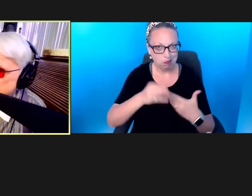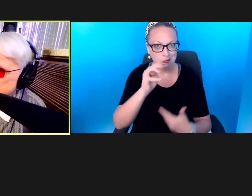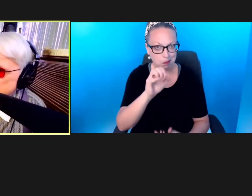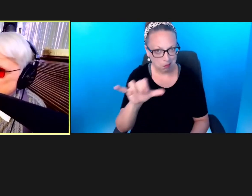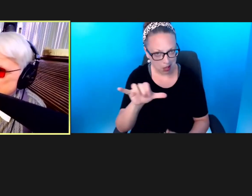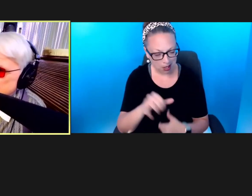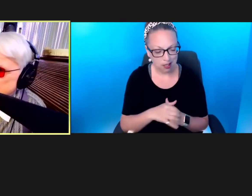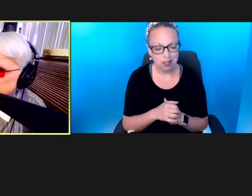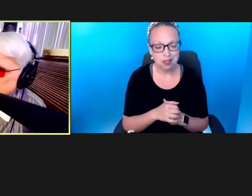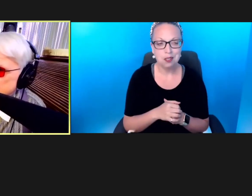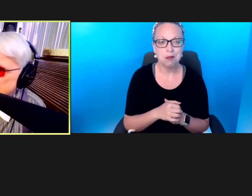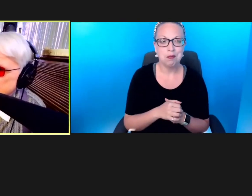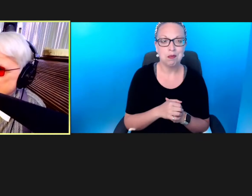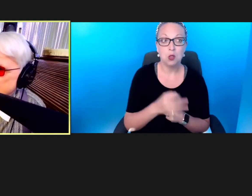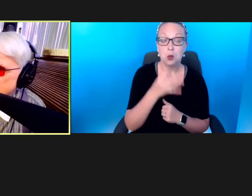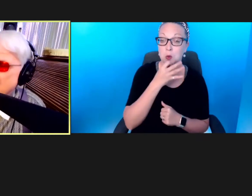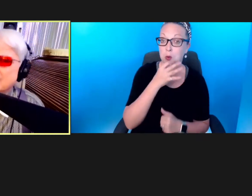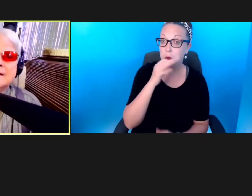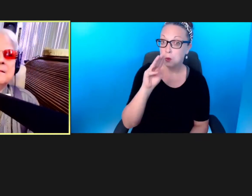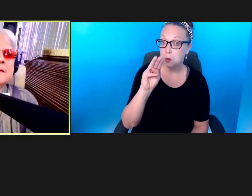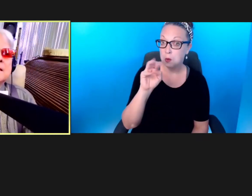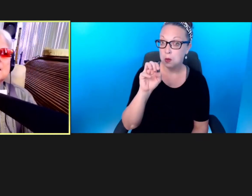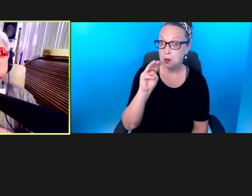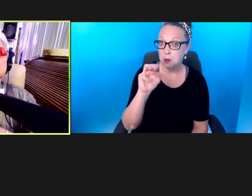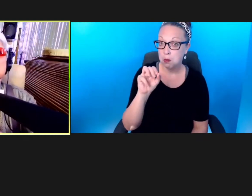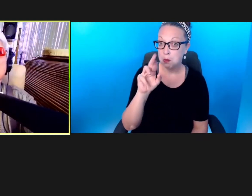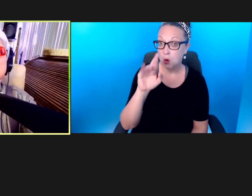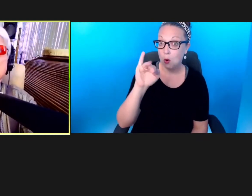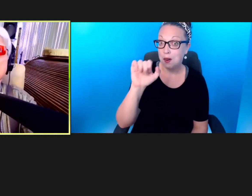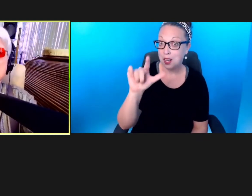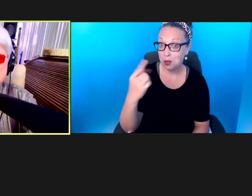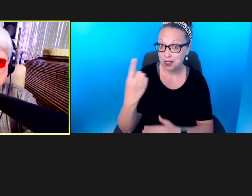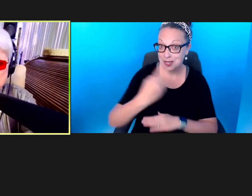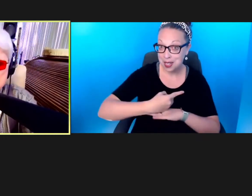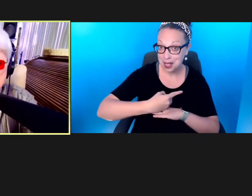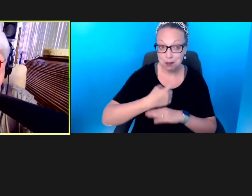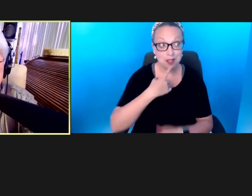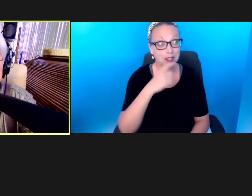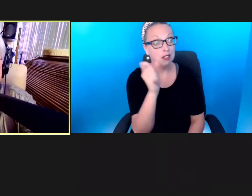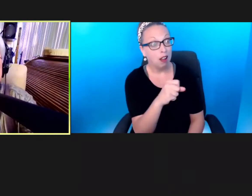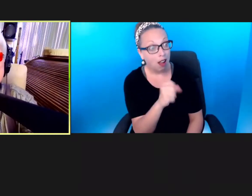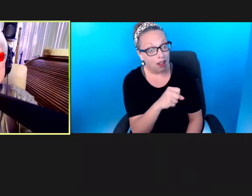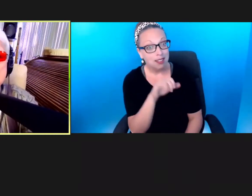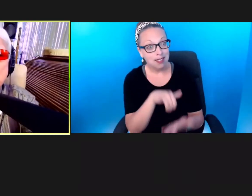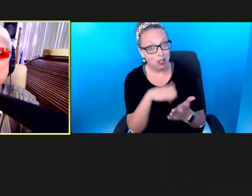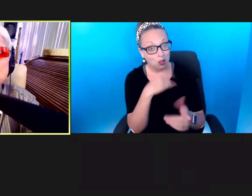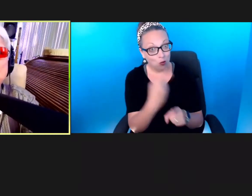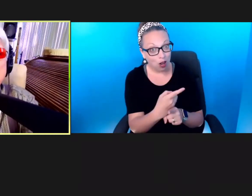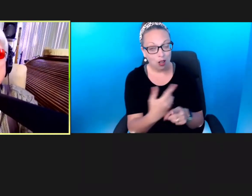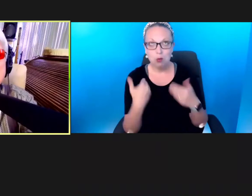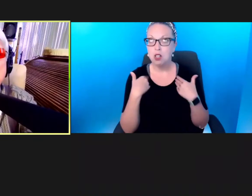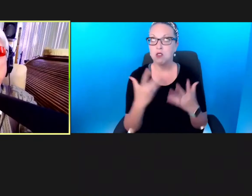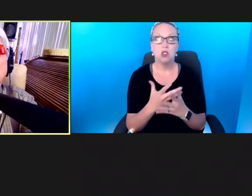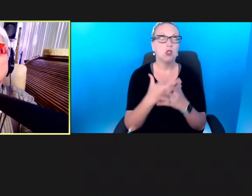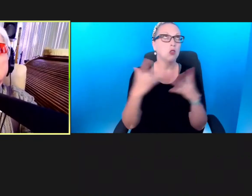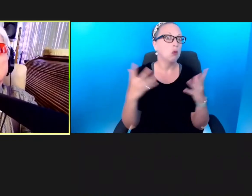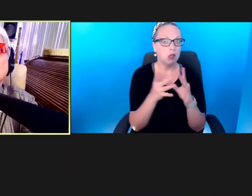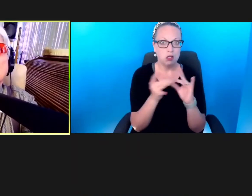is coming up Memorial Day. It is, and we have so much to say about Memorial